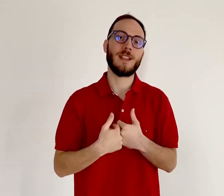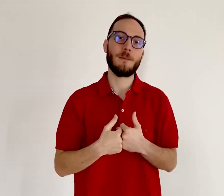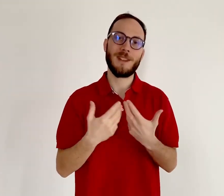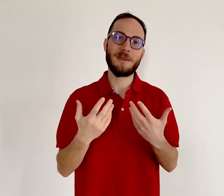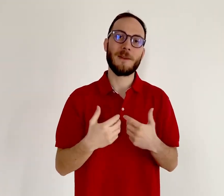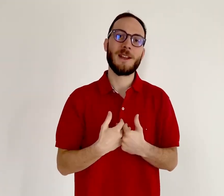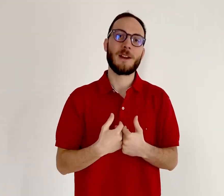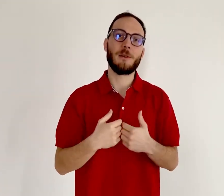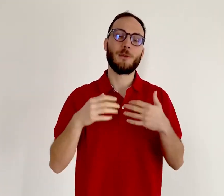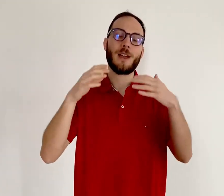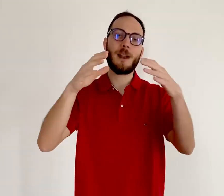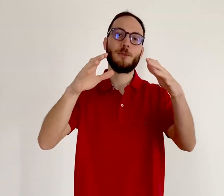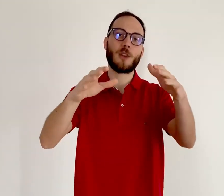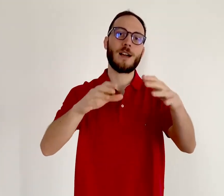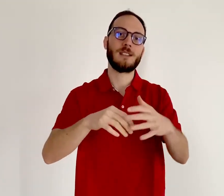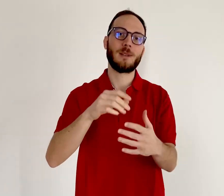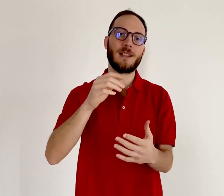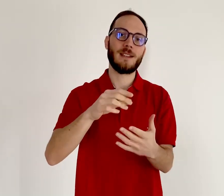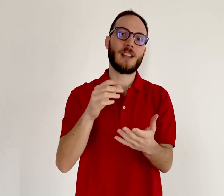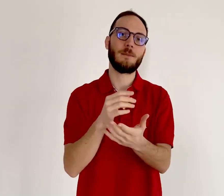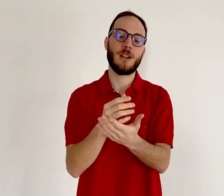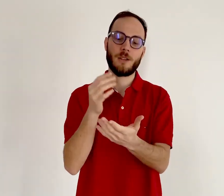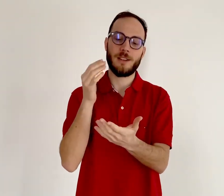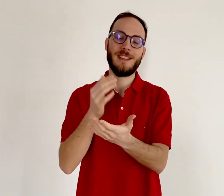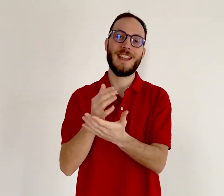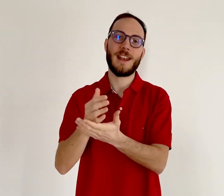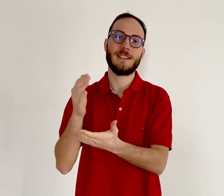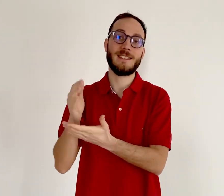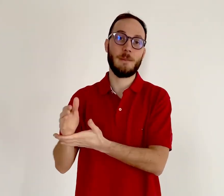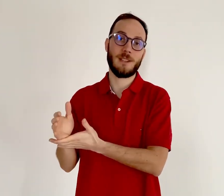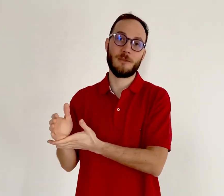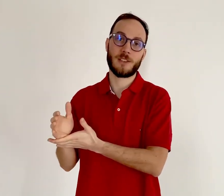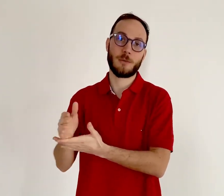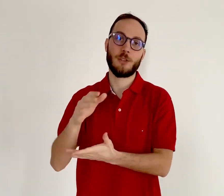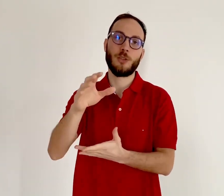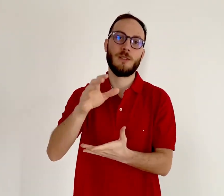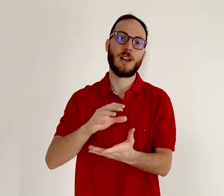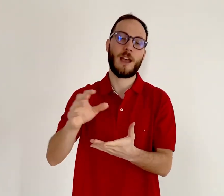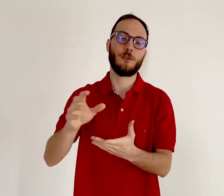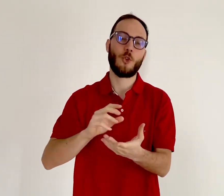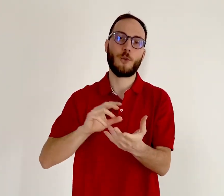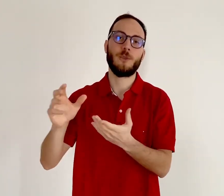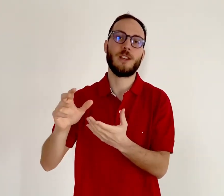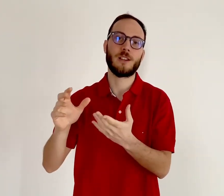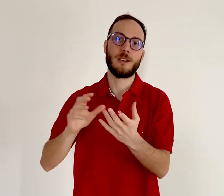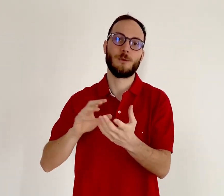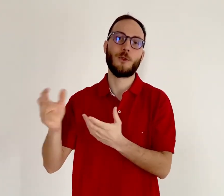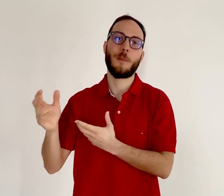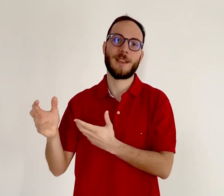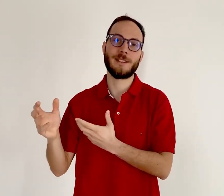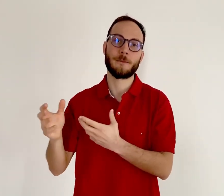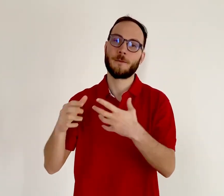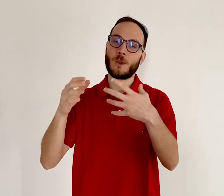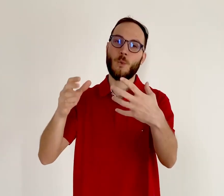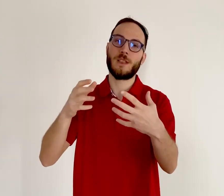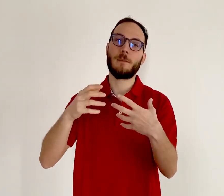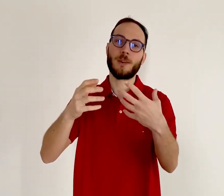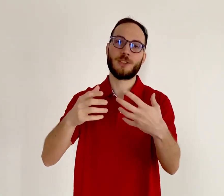name team are going to help your customers set up their dns name servers they don't even have to configure their own domains when they purchase